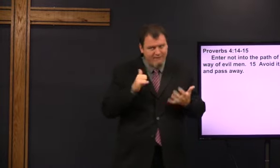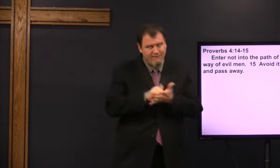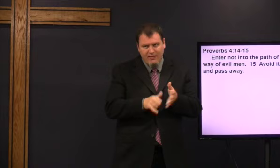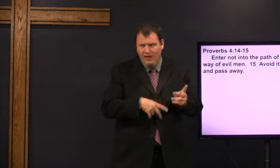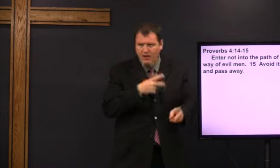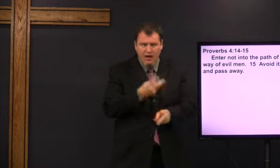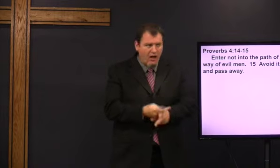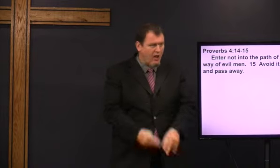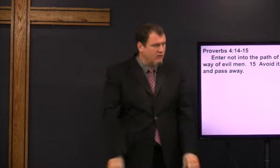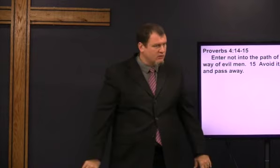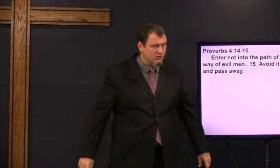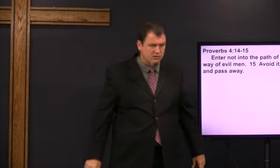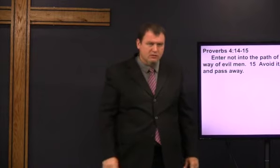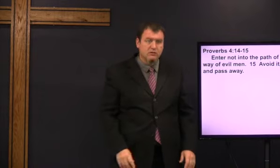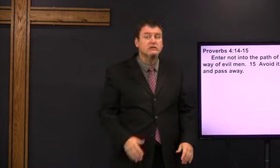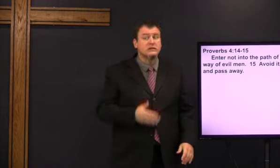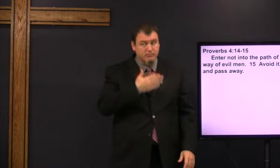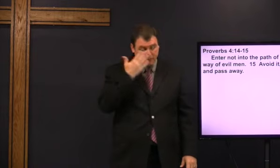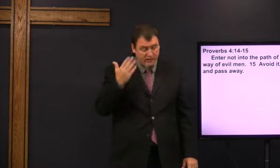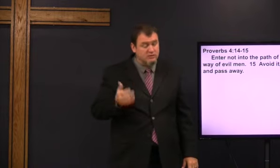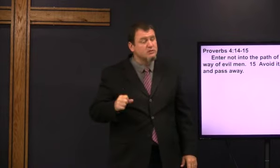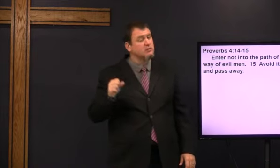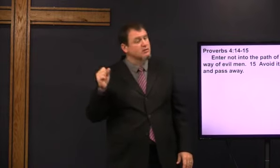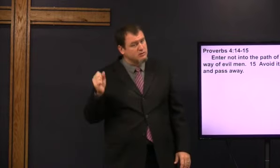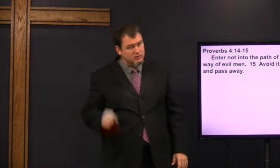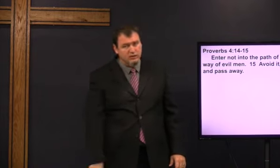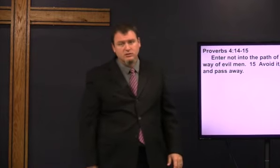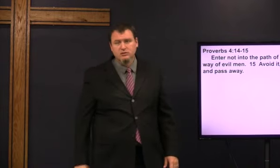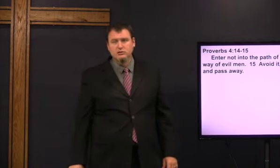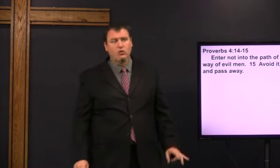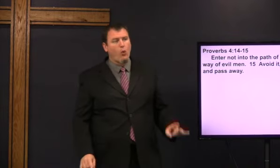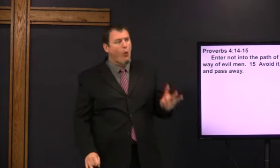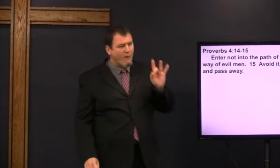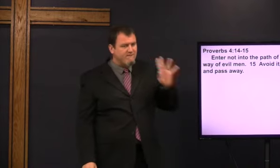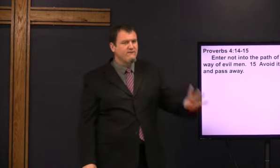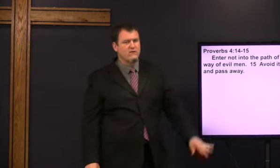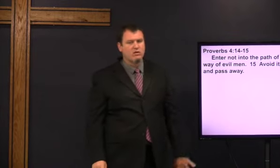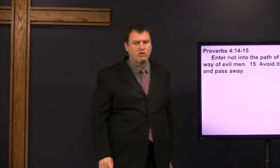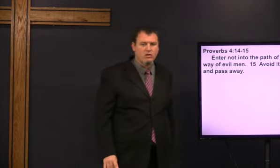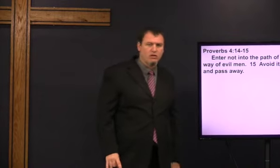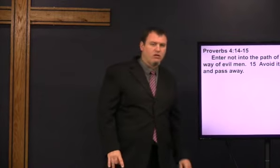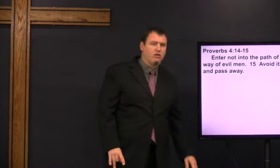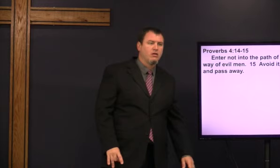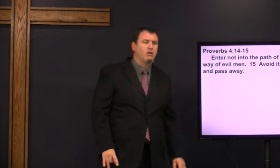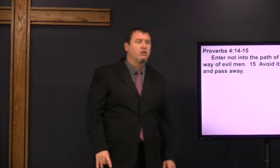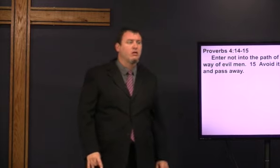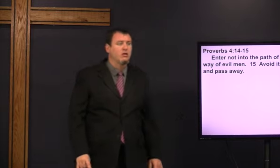Awful place. You wouldn't want to live in that place. It smelled awful.